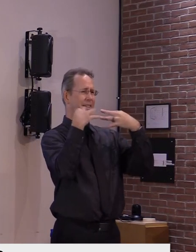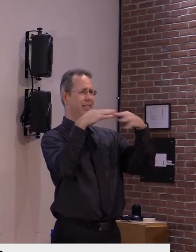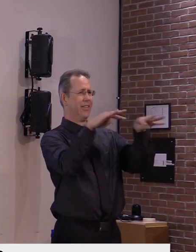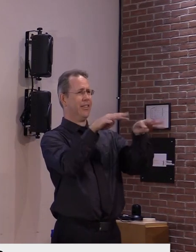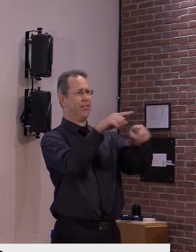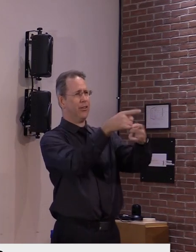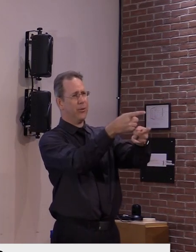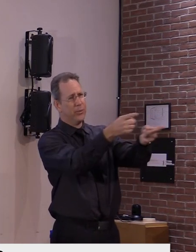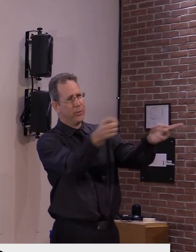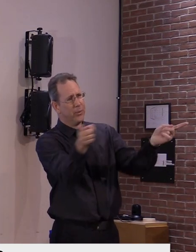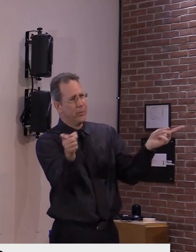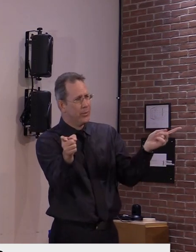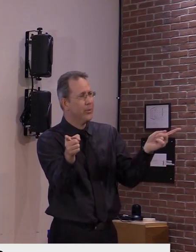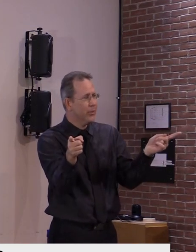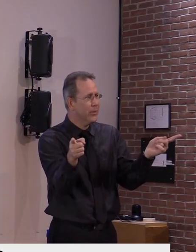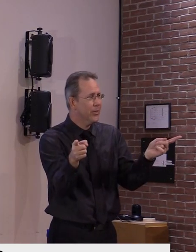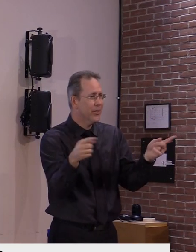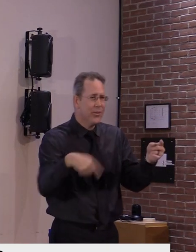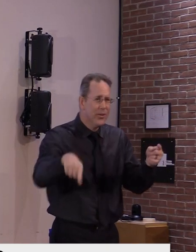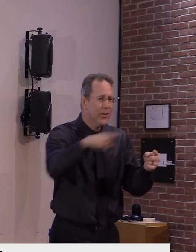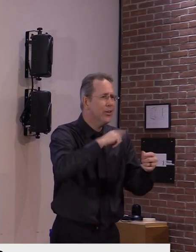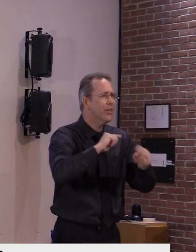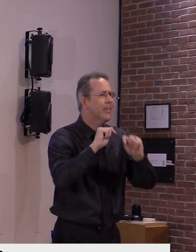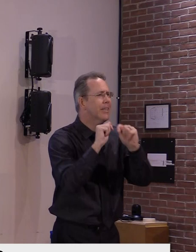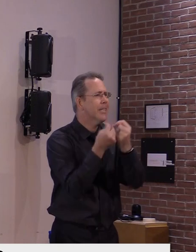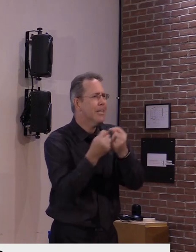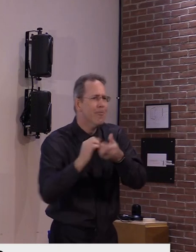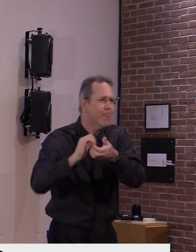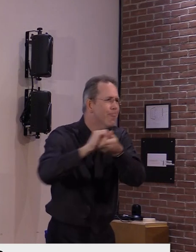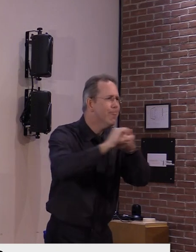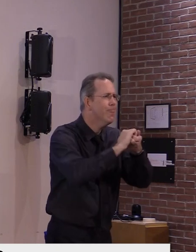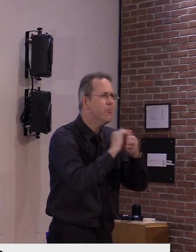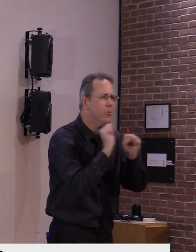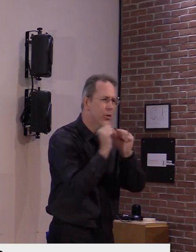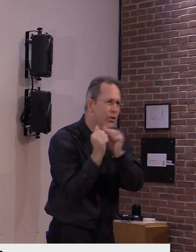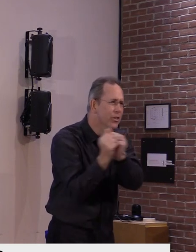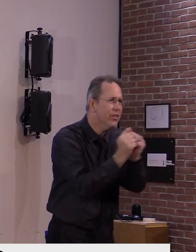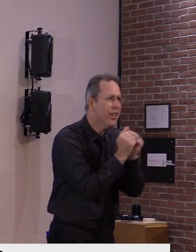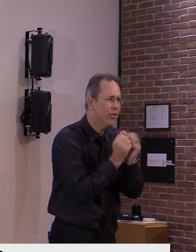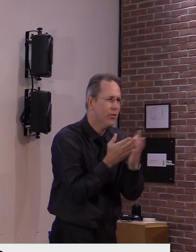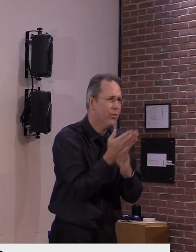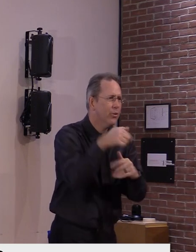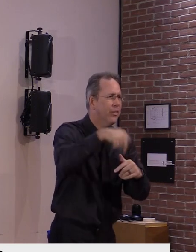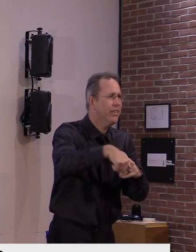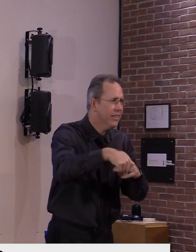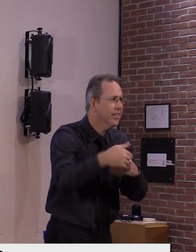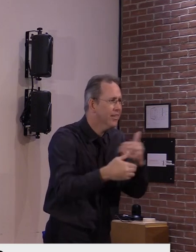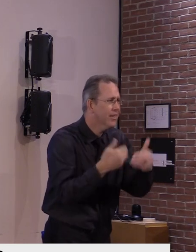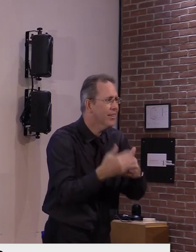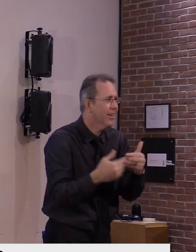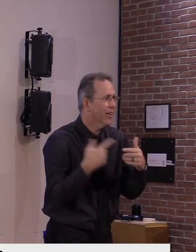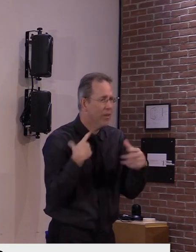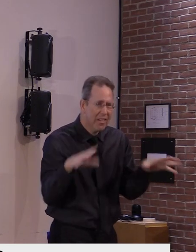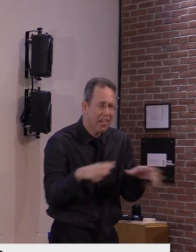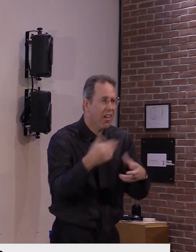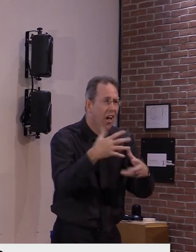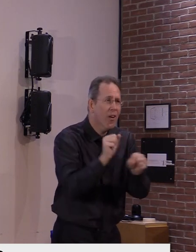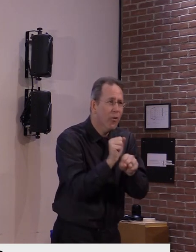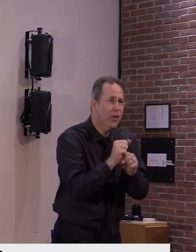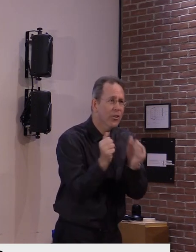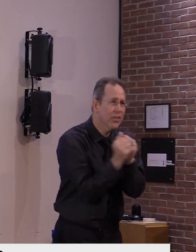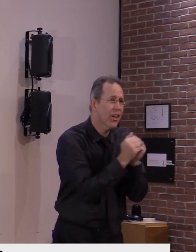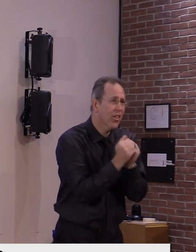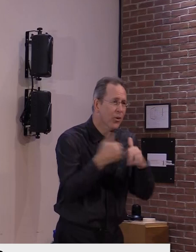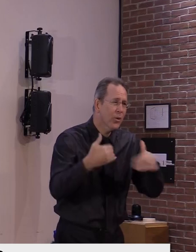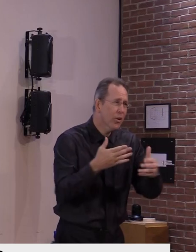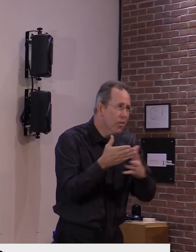team, as Vermonters. We've done a lot of things right and adhered to the guidance, used